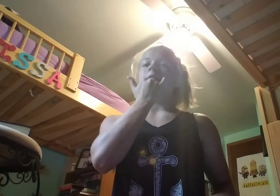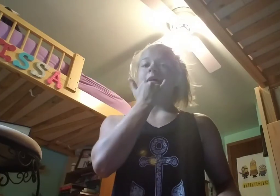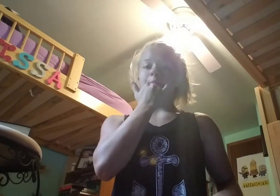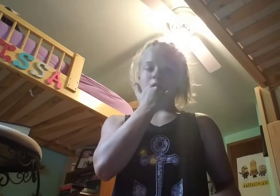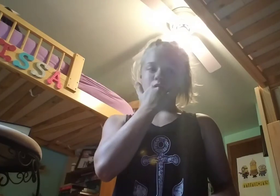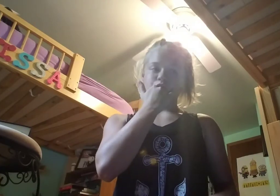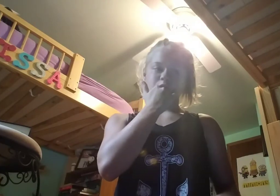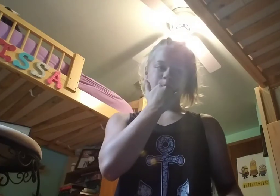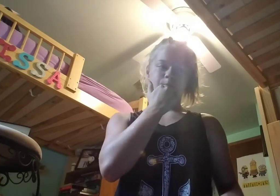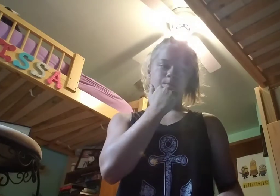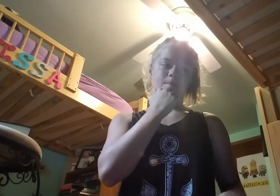tap it on your chin.